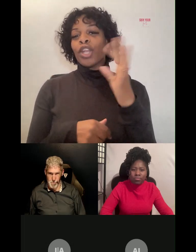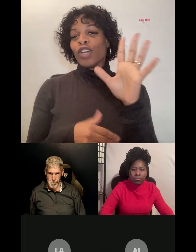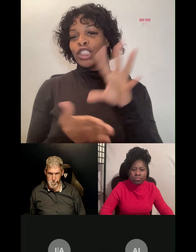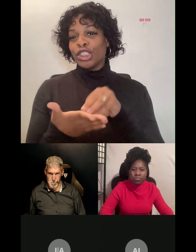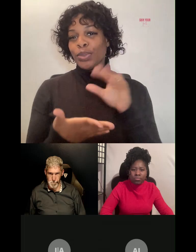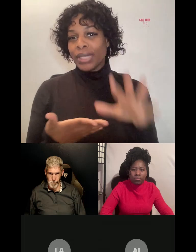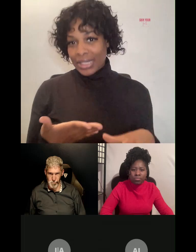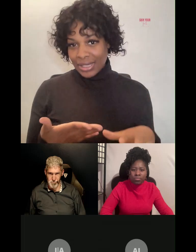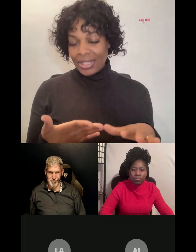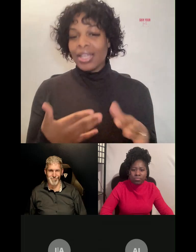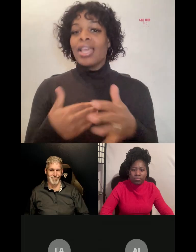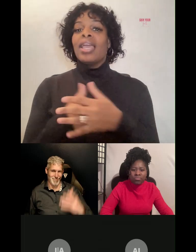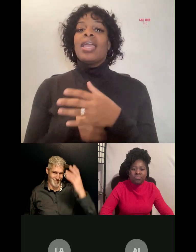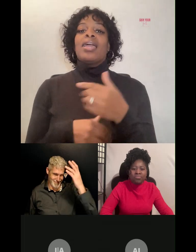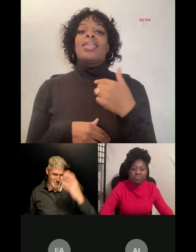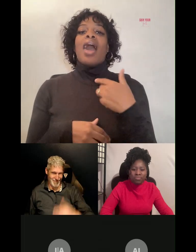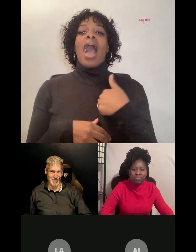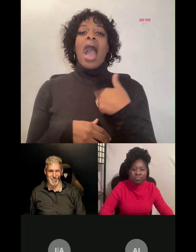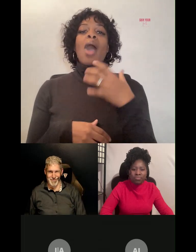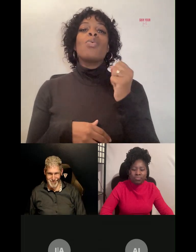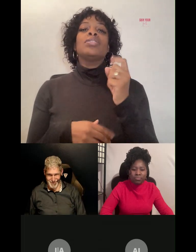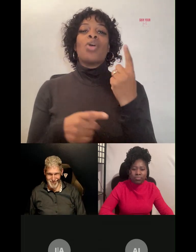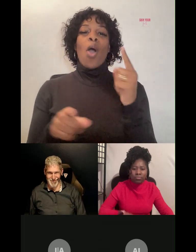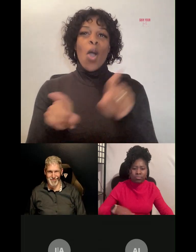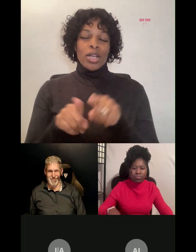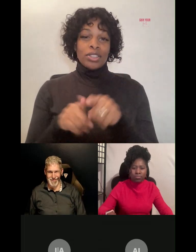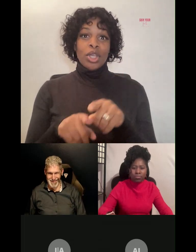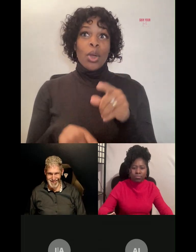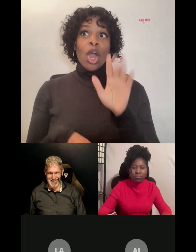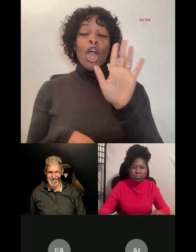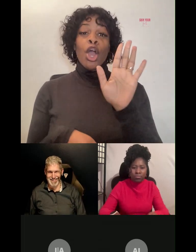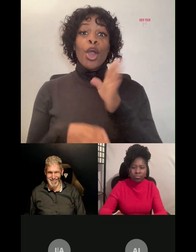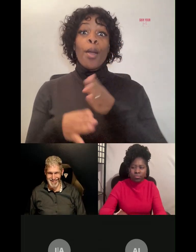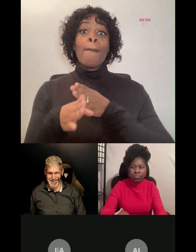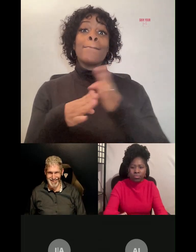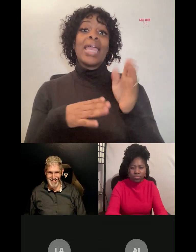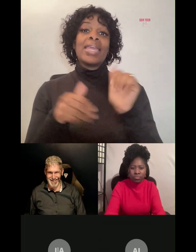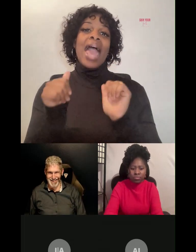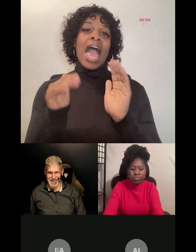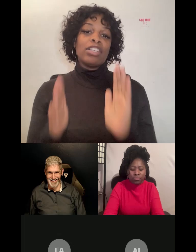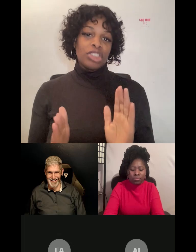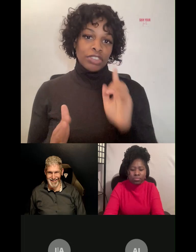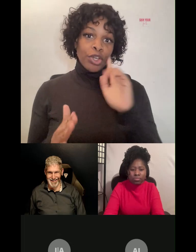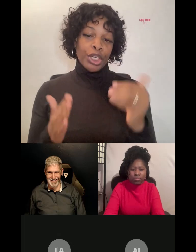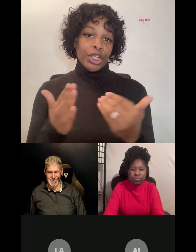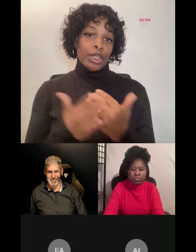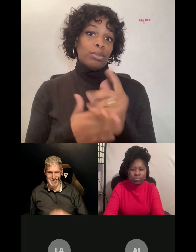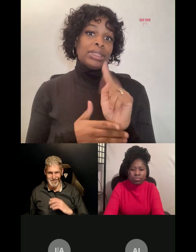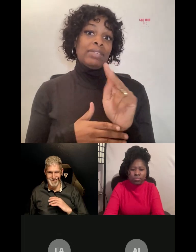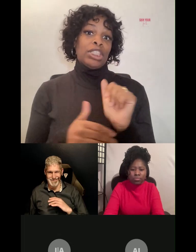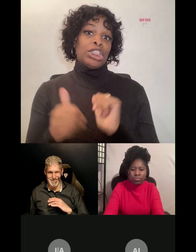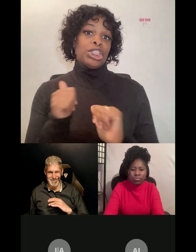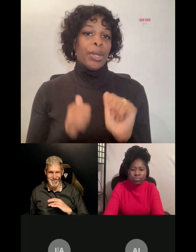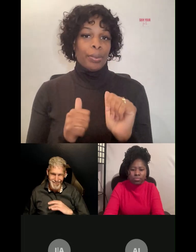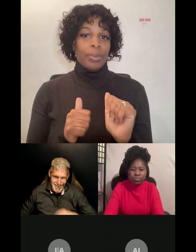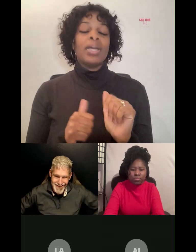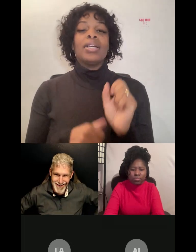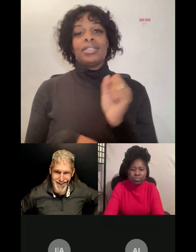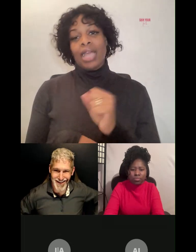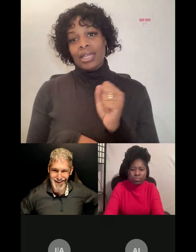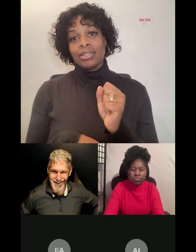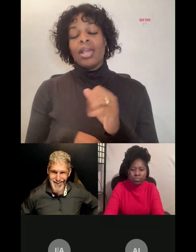I was one of her students, and I was also her main actress for her new TV